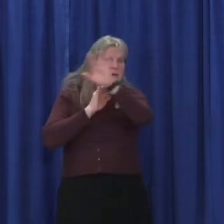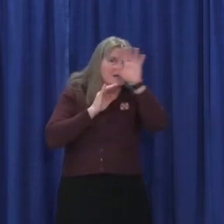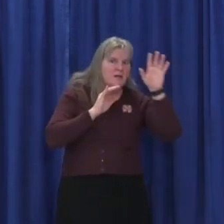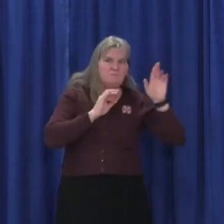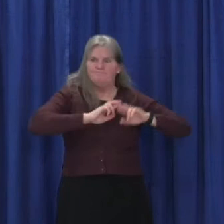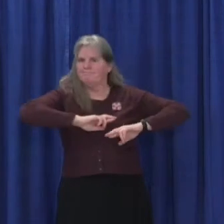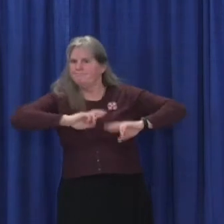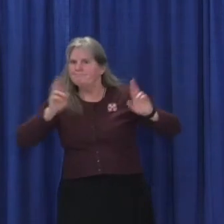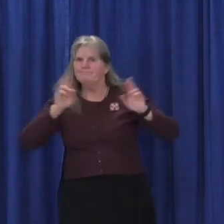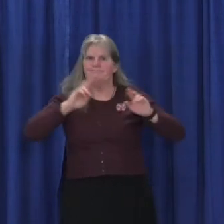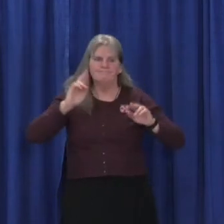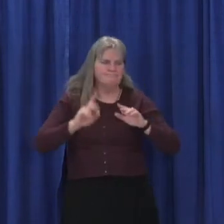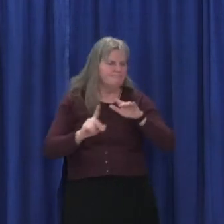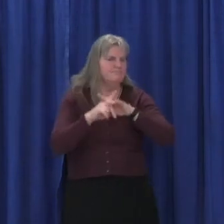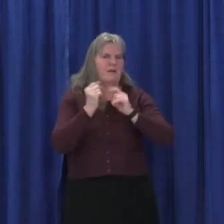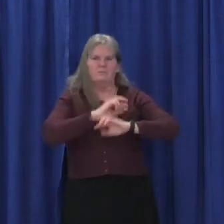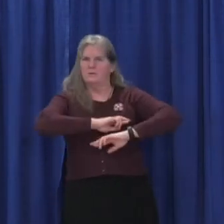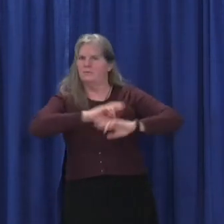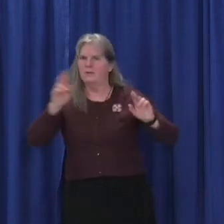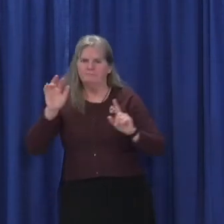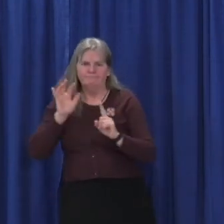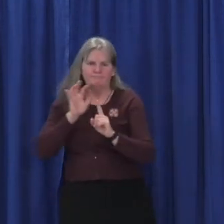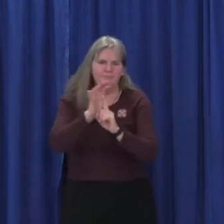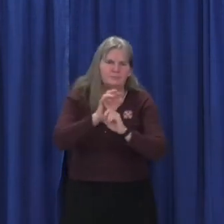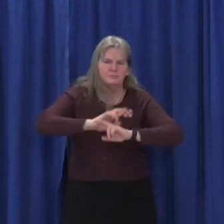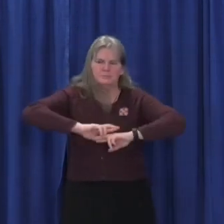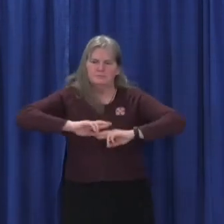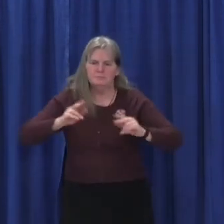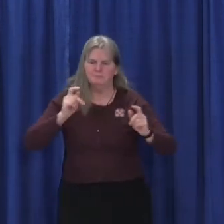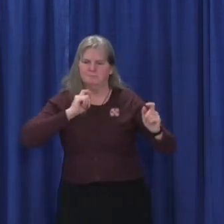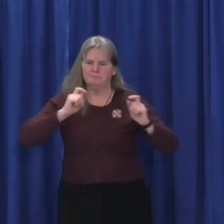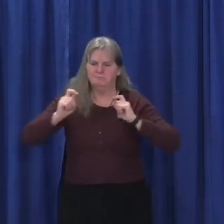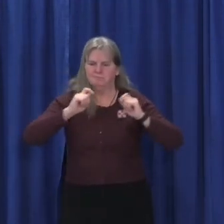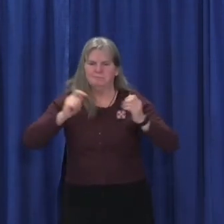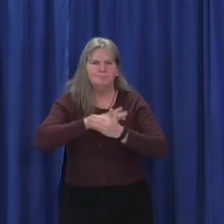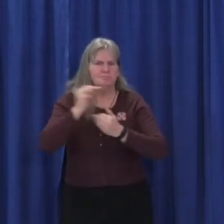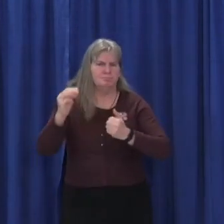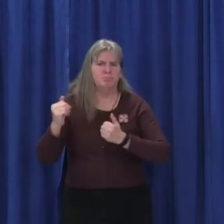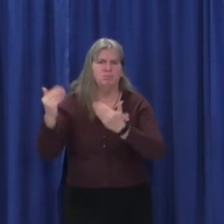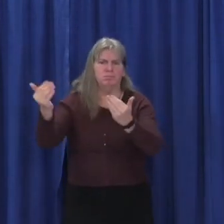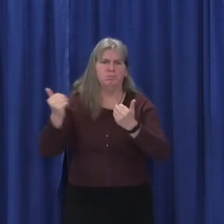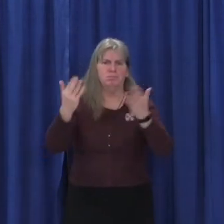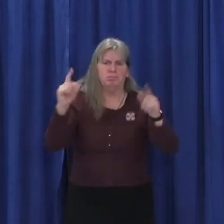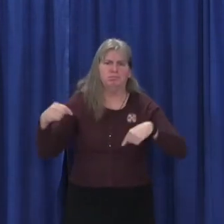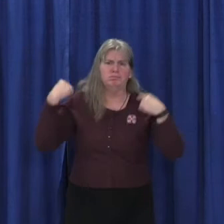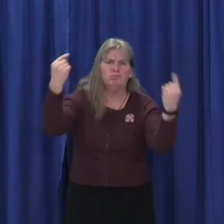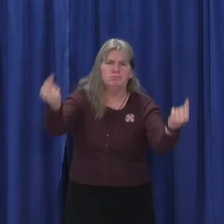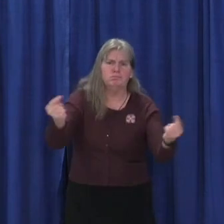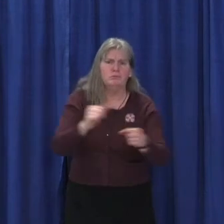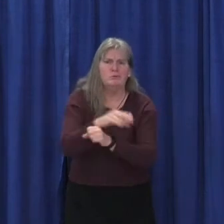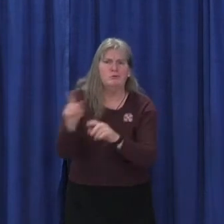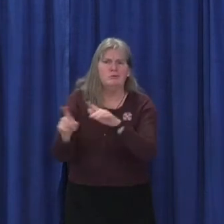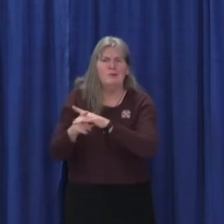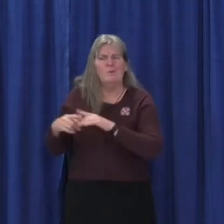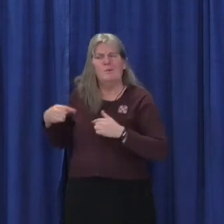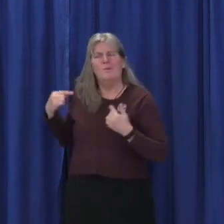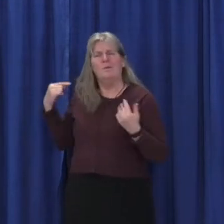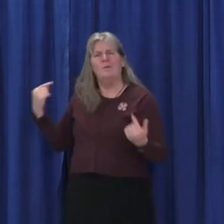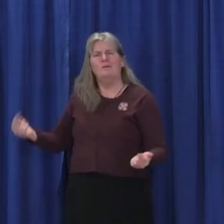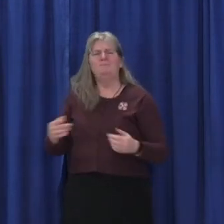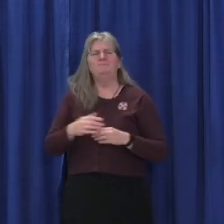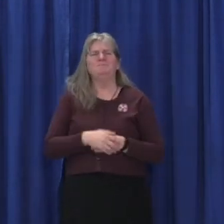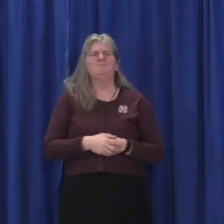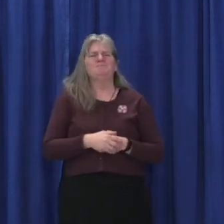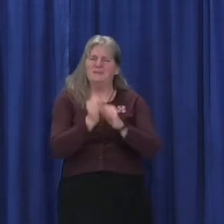rapidly reacting and responding to all the changes in programs that we've had throughout this pandemic. Together,